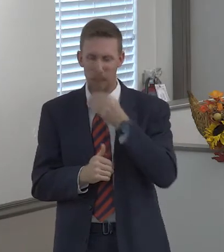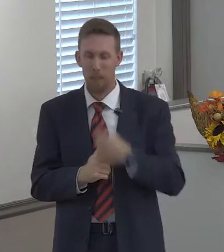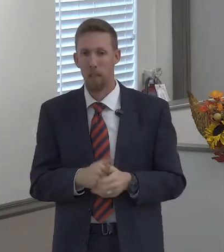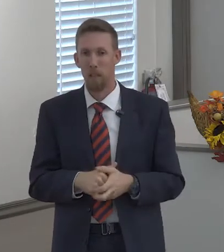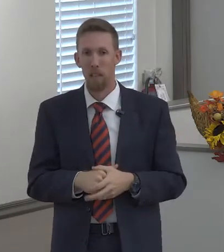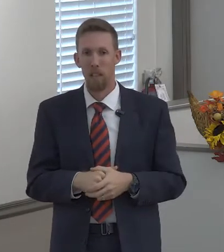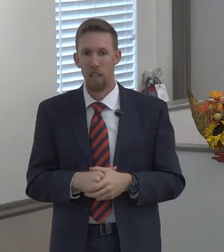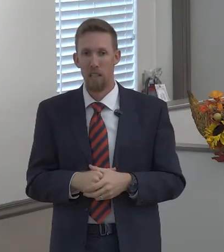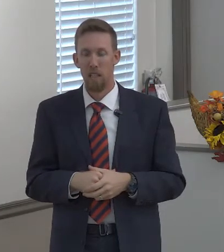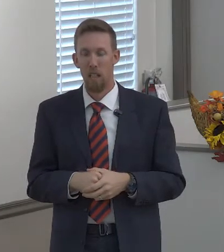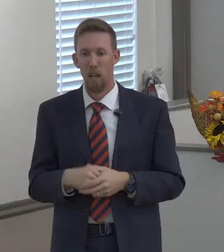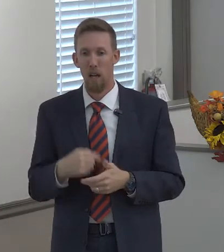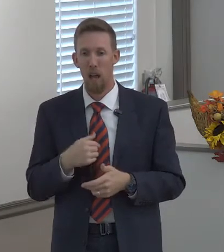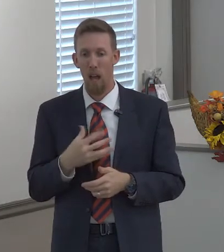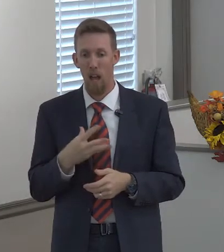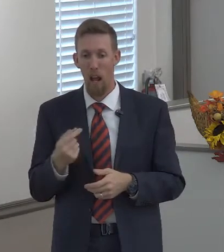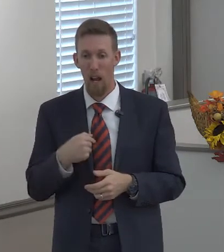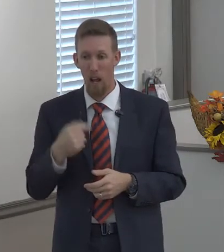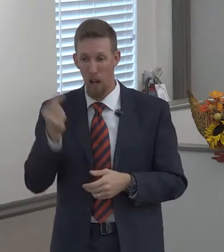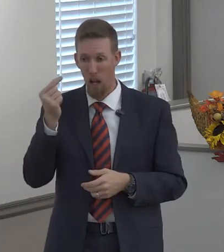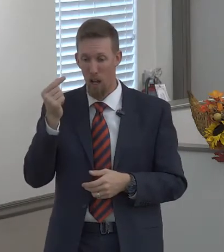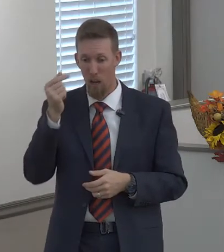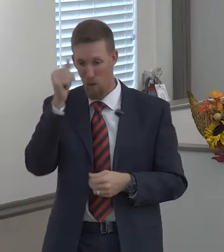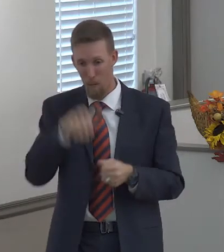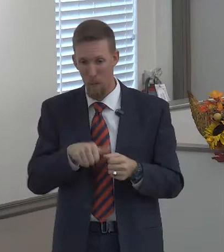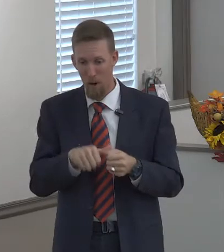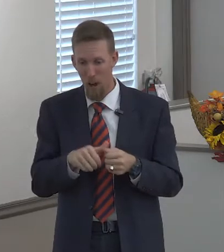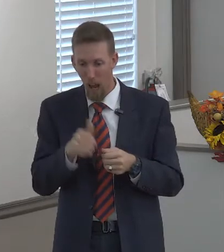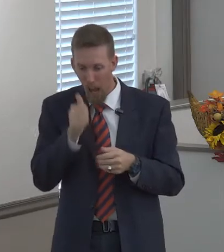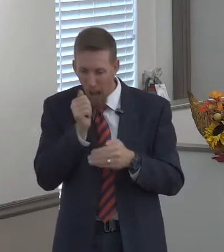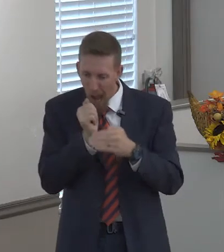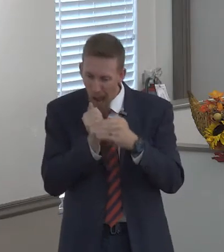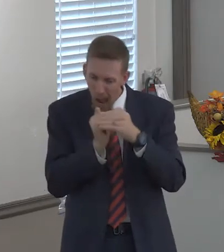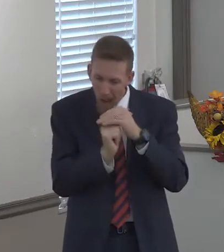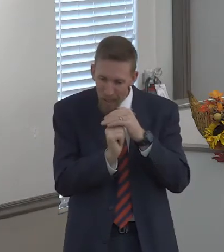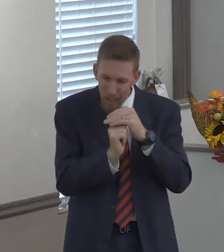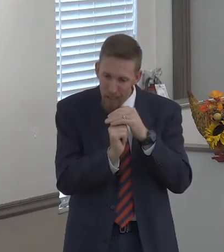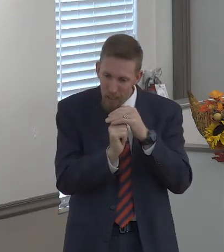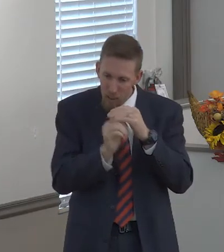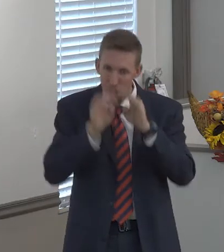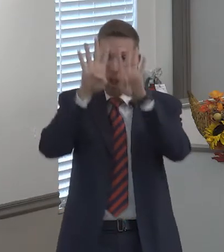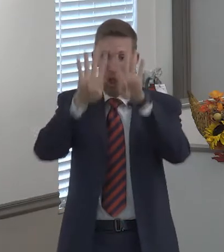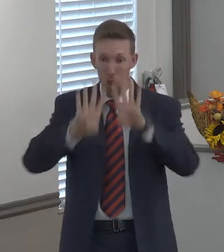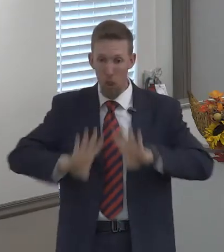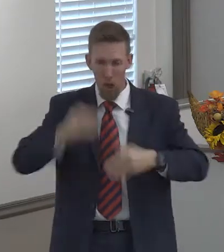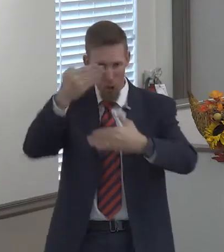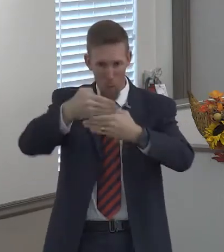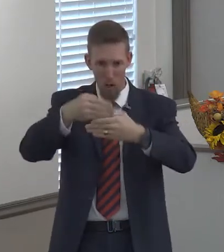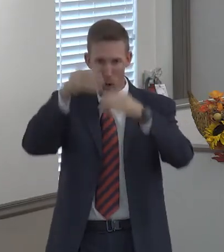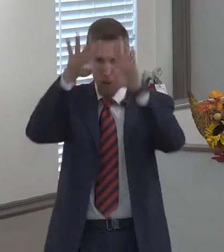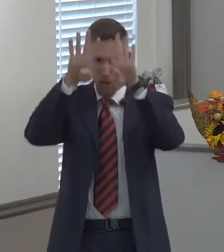I mean, he was on me. I mean, every week he was at the Randall house.